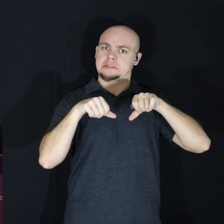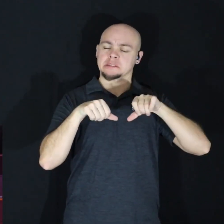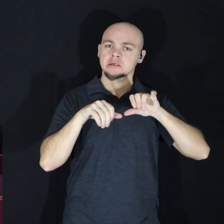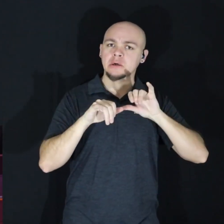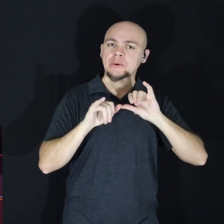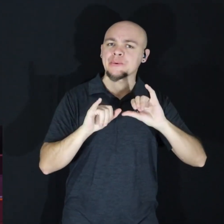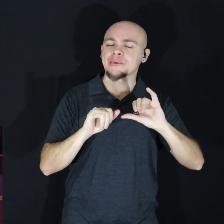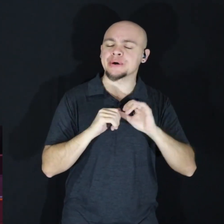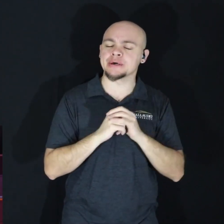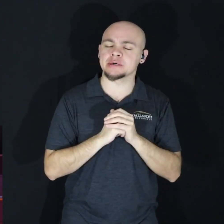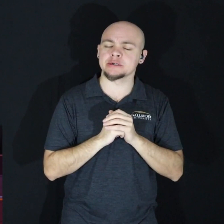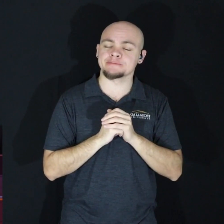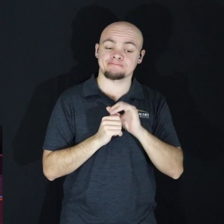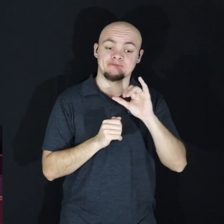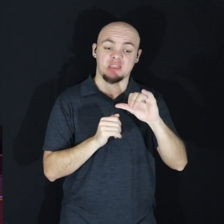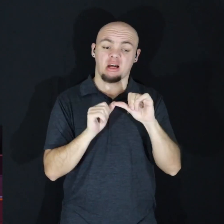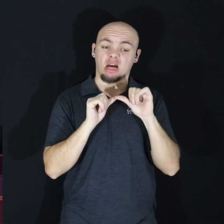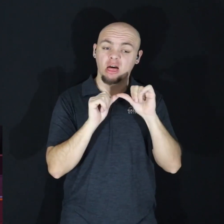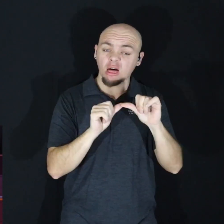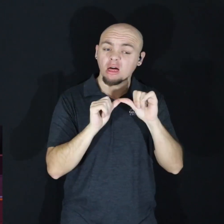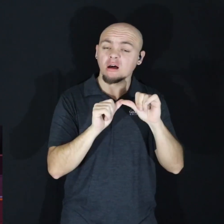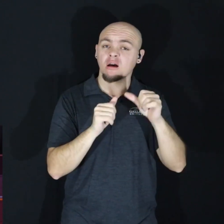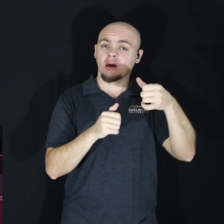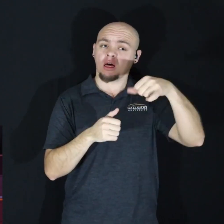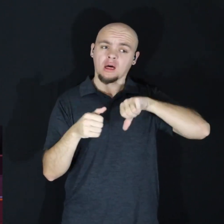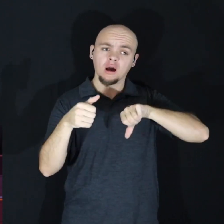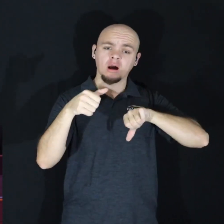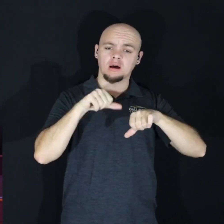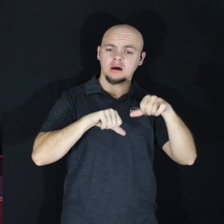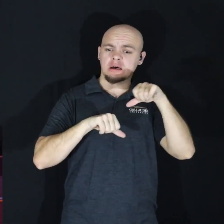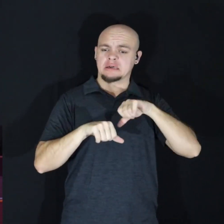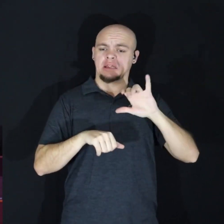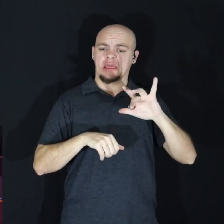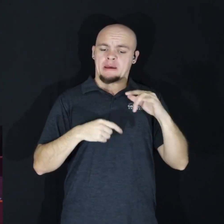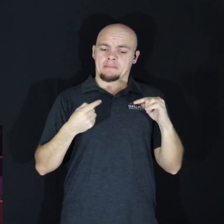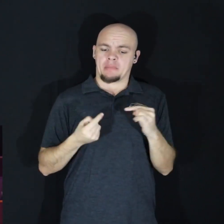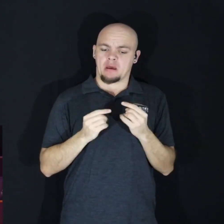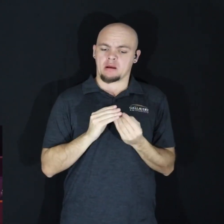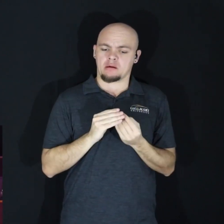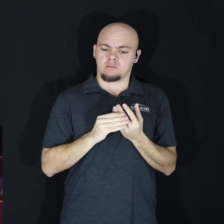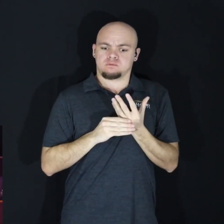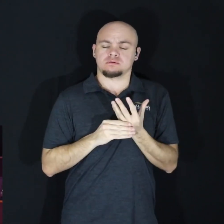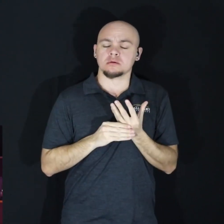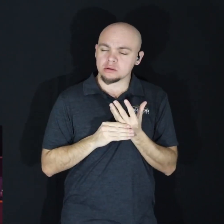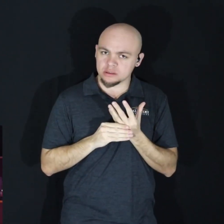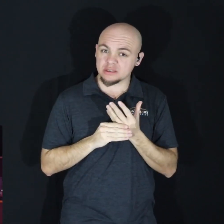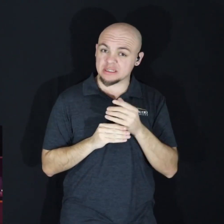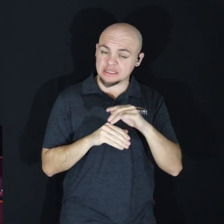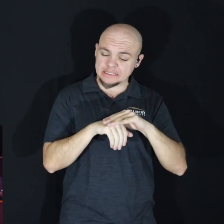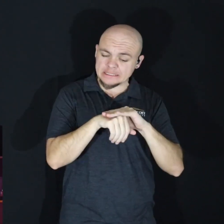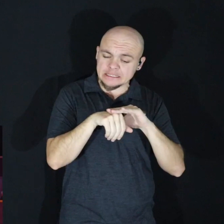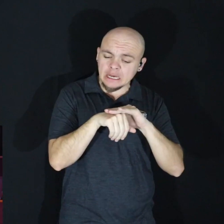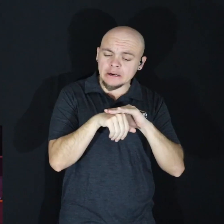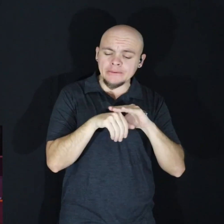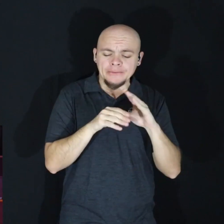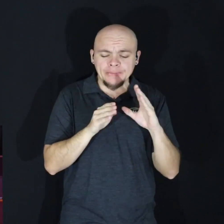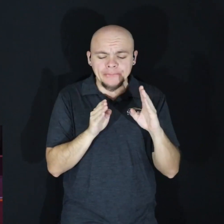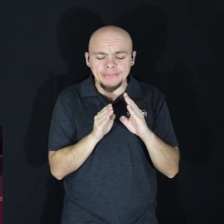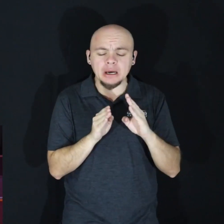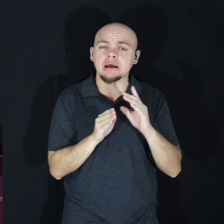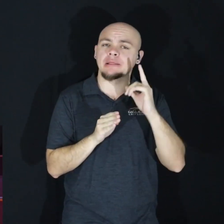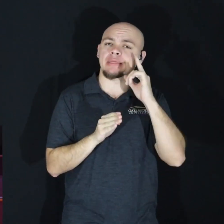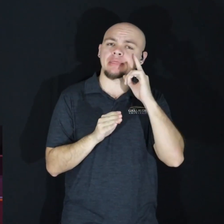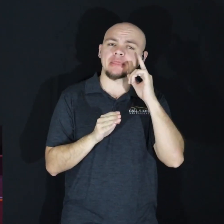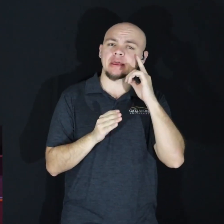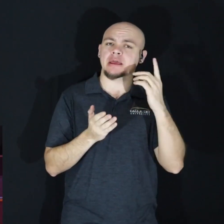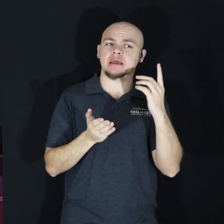And this constant rejection leads to that pain. And even though it's very subtle and very little, you might think you cannot live